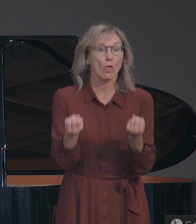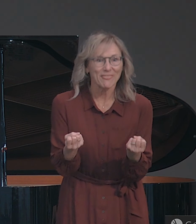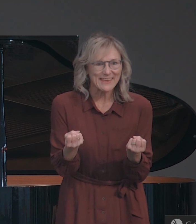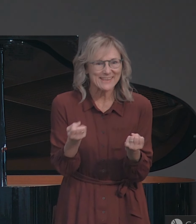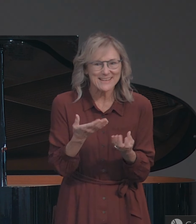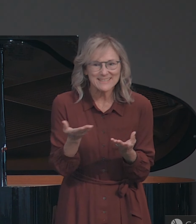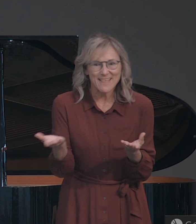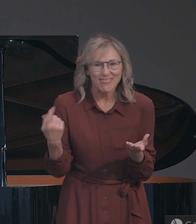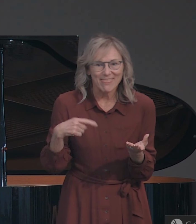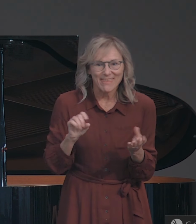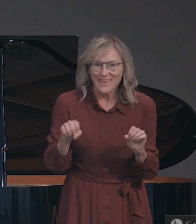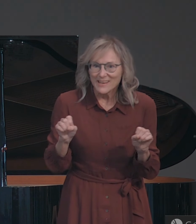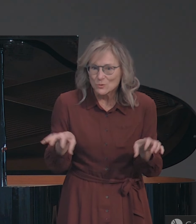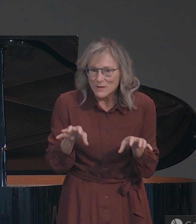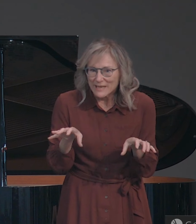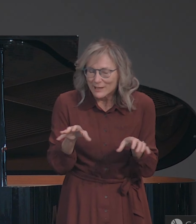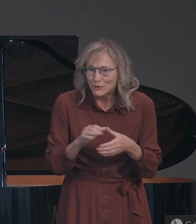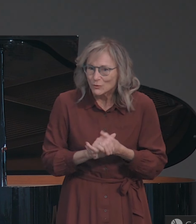church body.